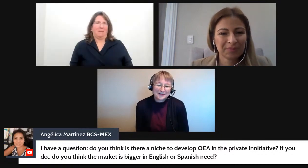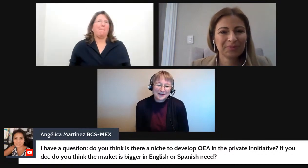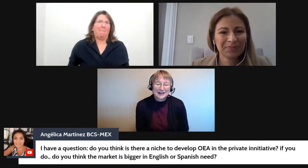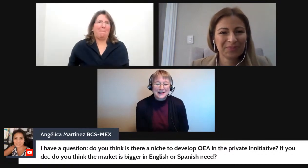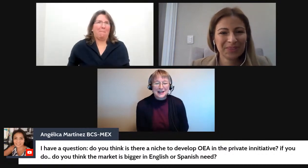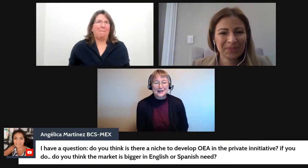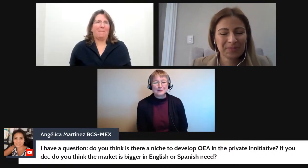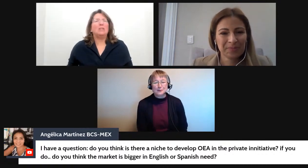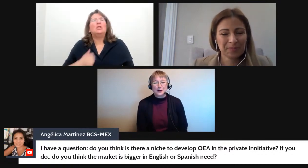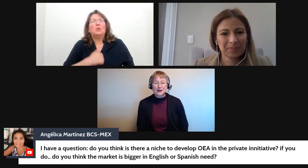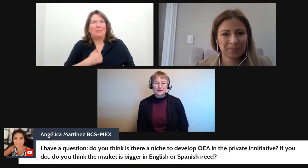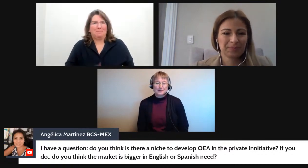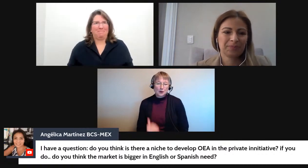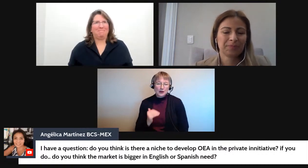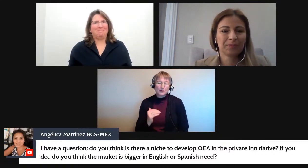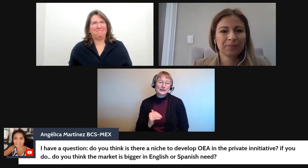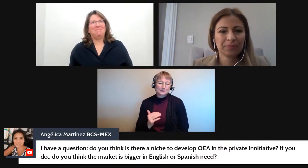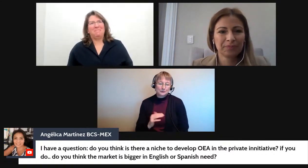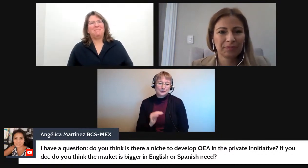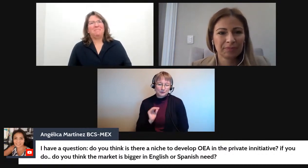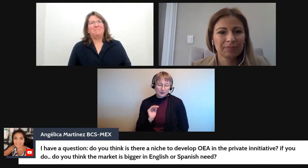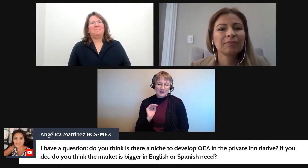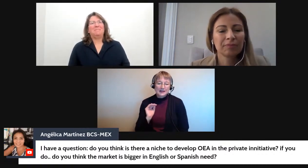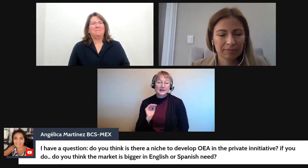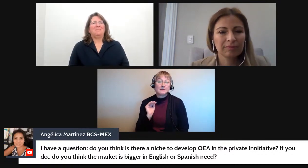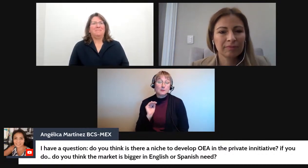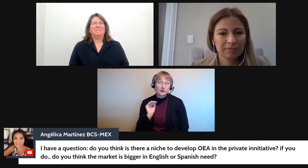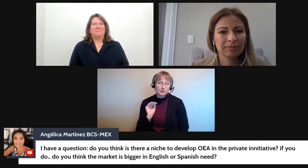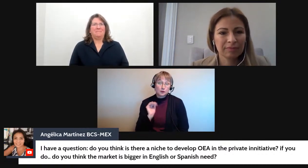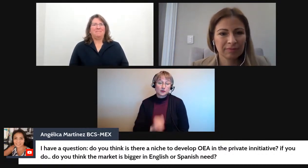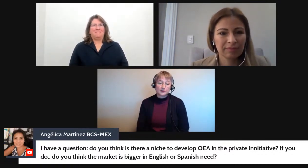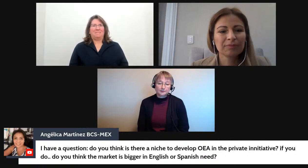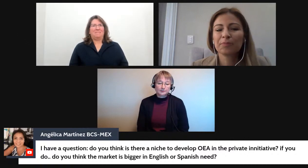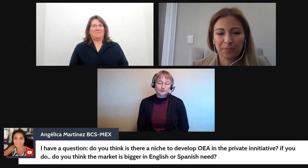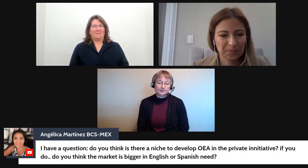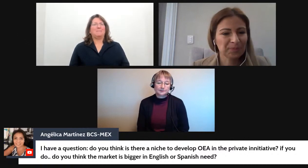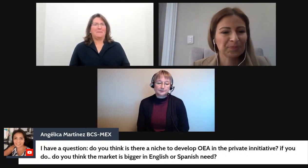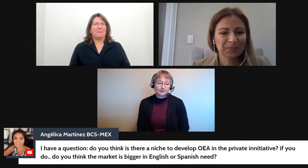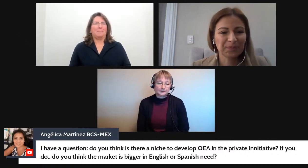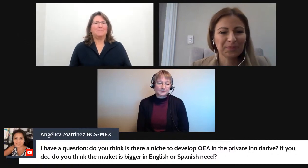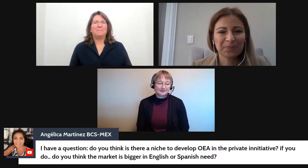you for clarifying. Yeah, number 1 of the priorities would be the most important.